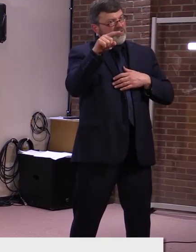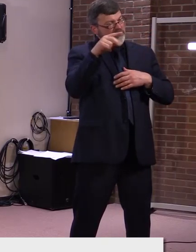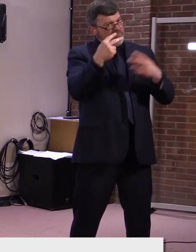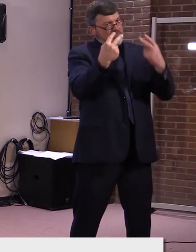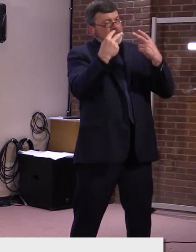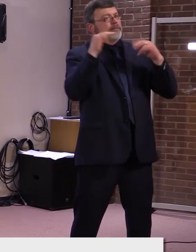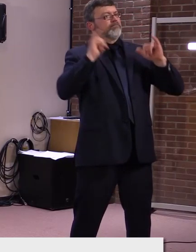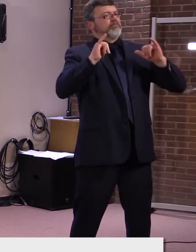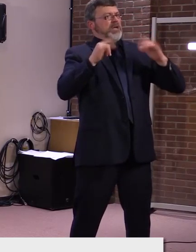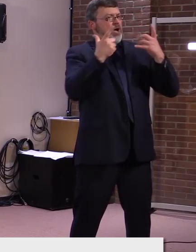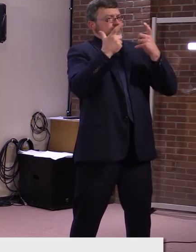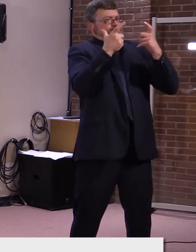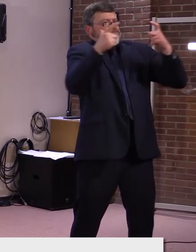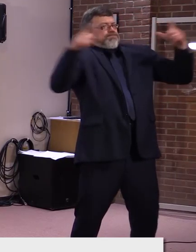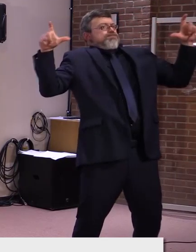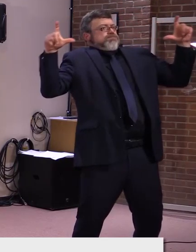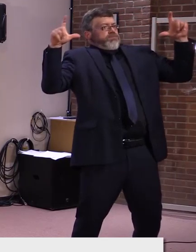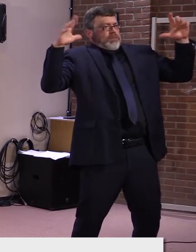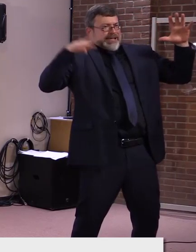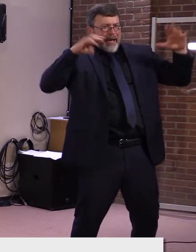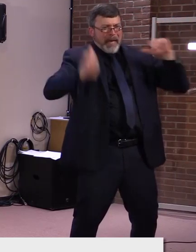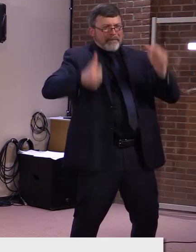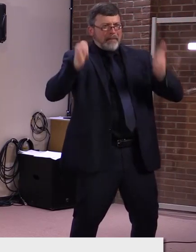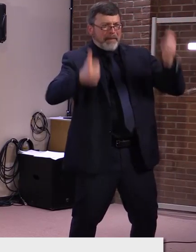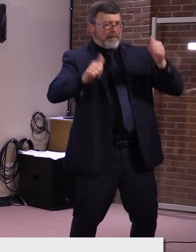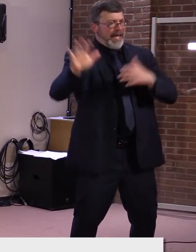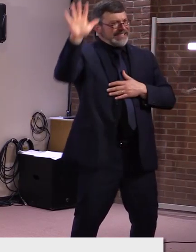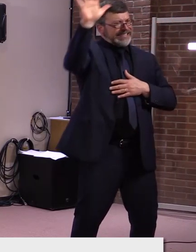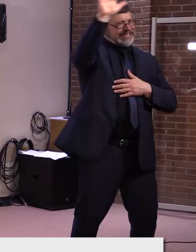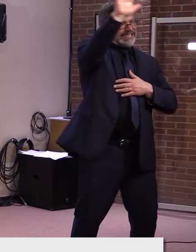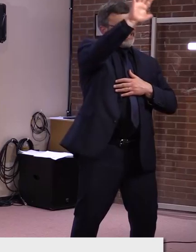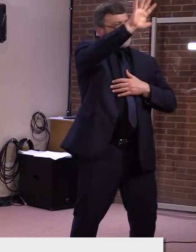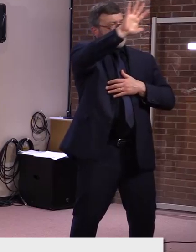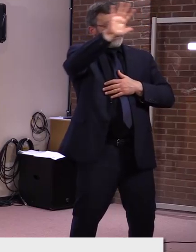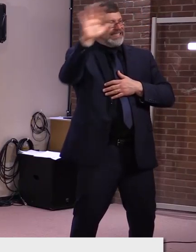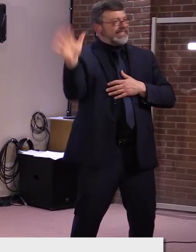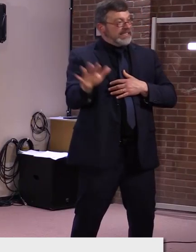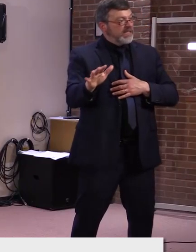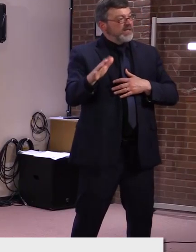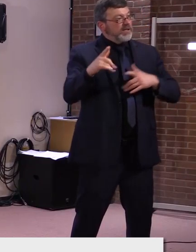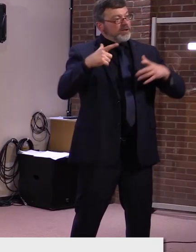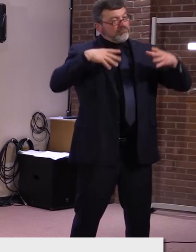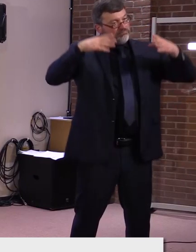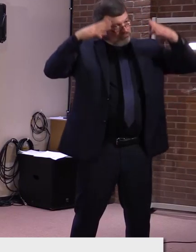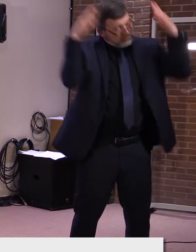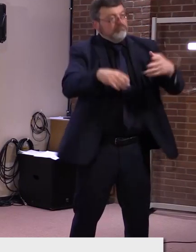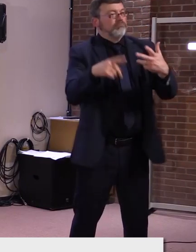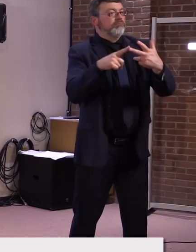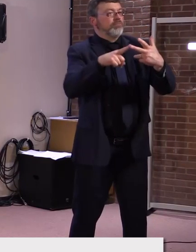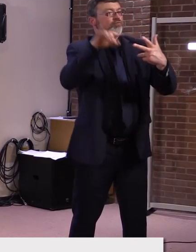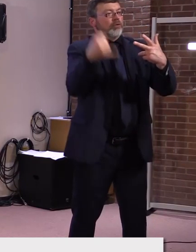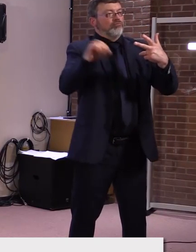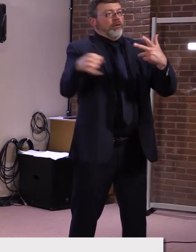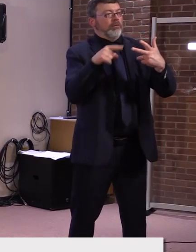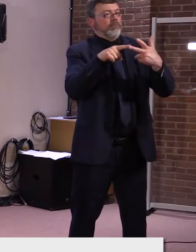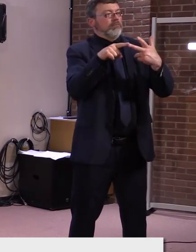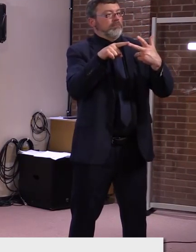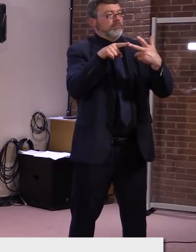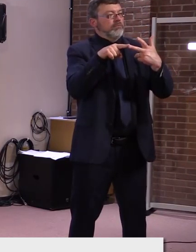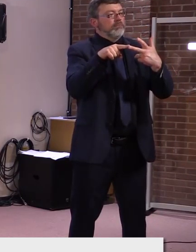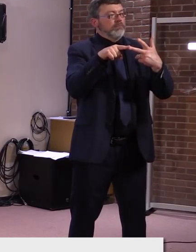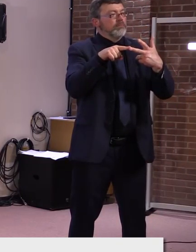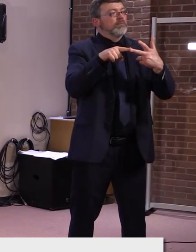be. They will have Johnson & Johnson vaccine available, and thanks to the Vermont dairy farmers and